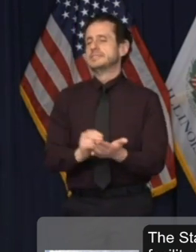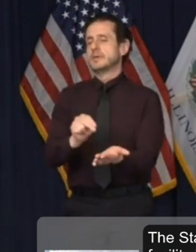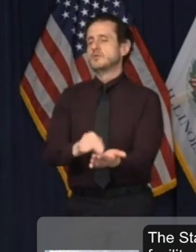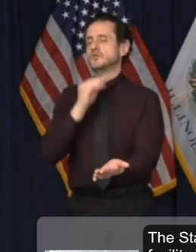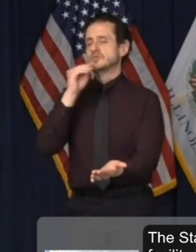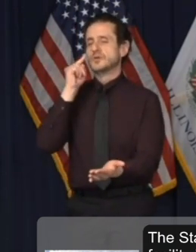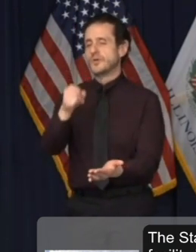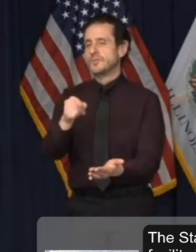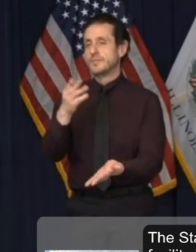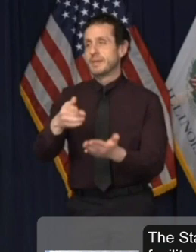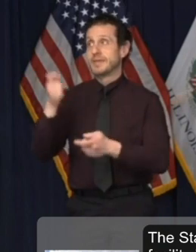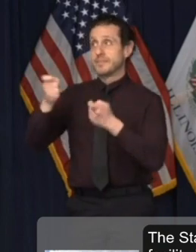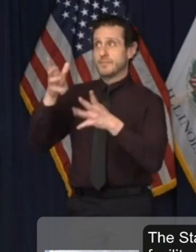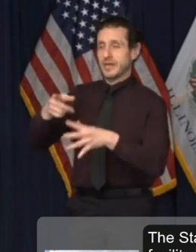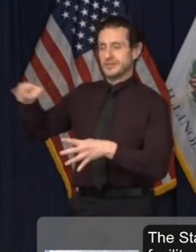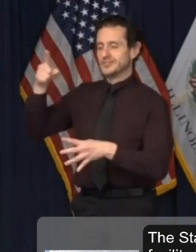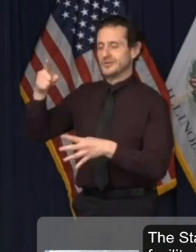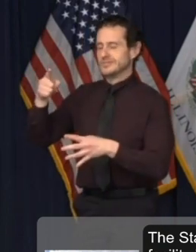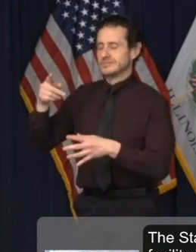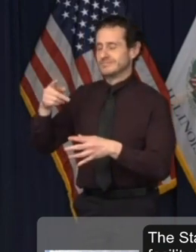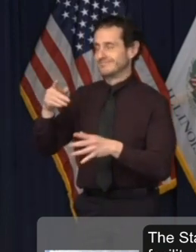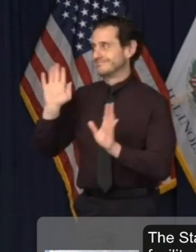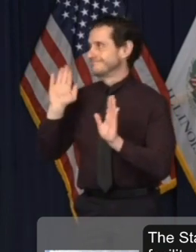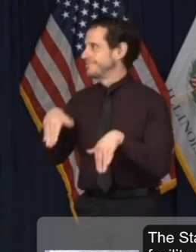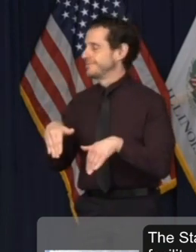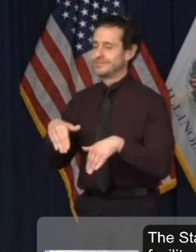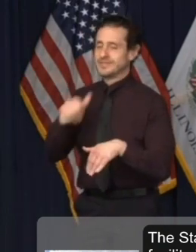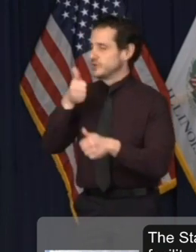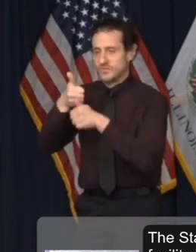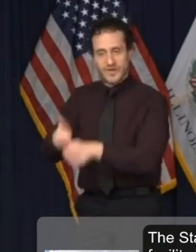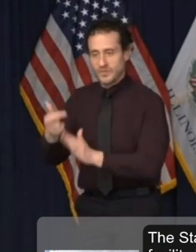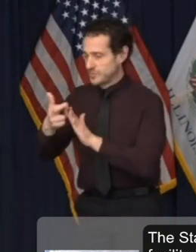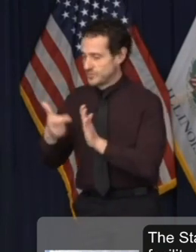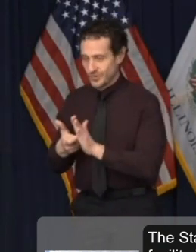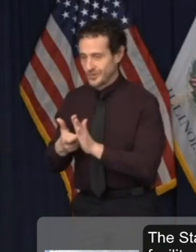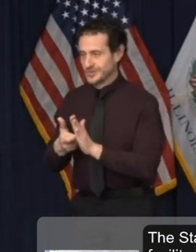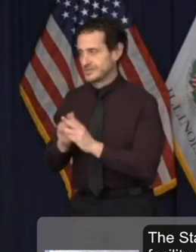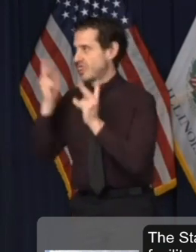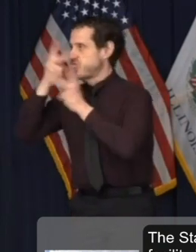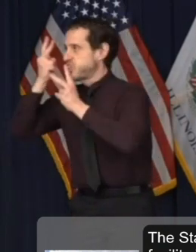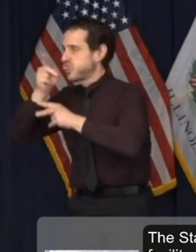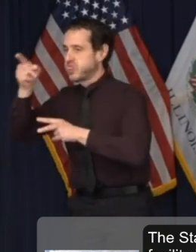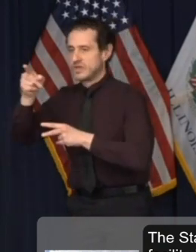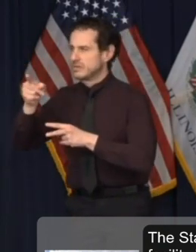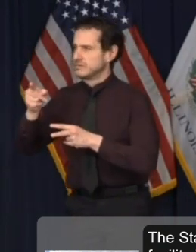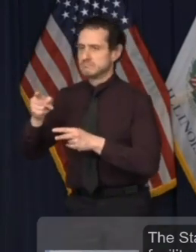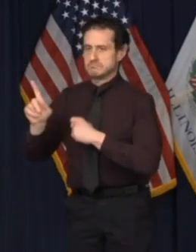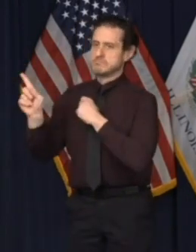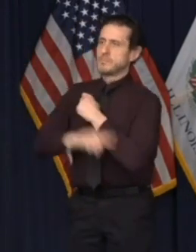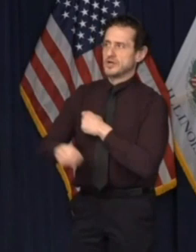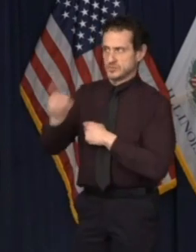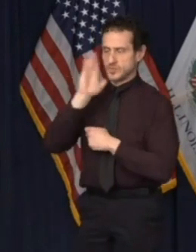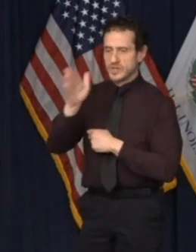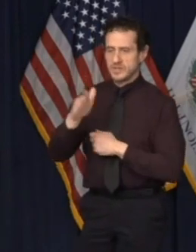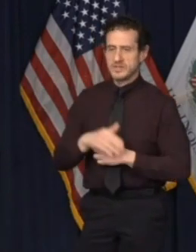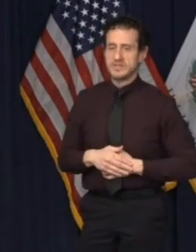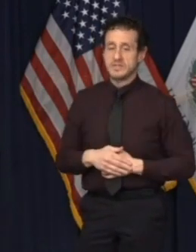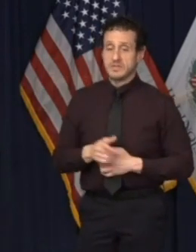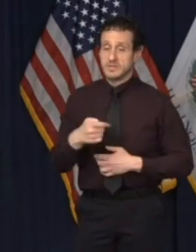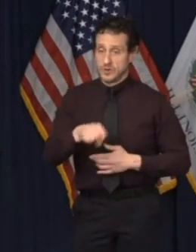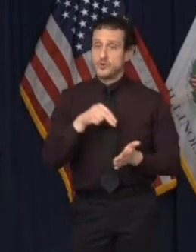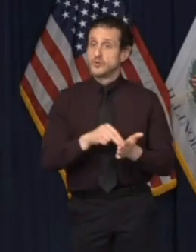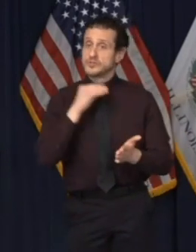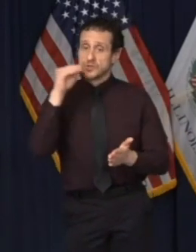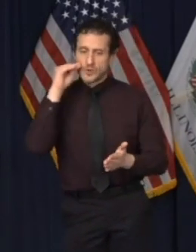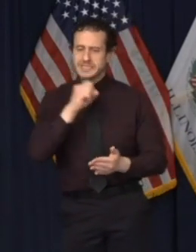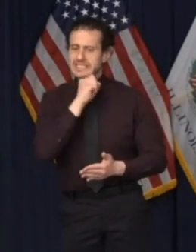management level accountable. These private facilities are home to some of our most vulnerable Illinoisans, and we